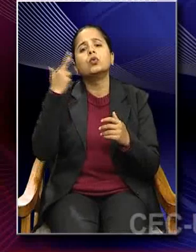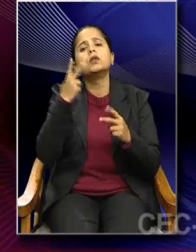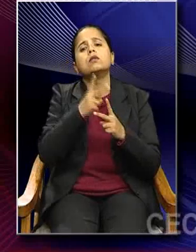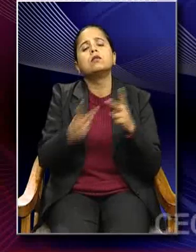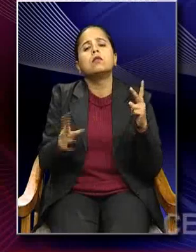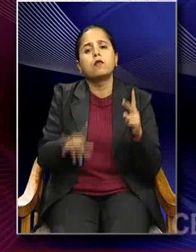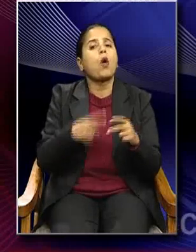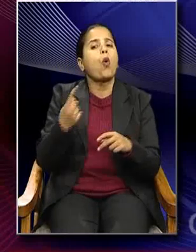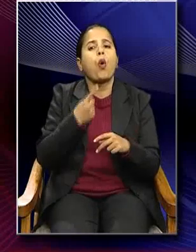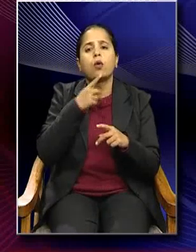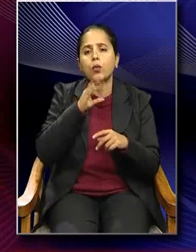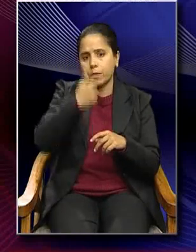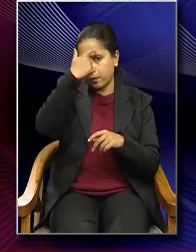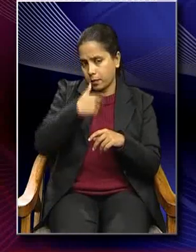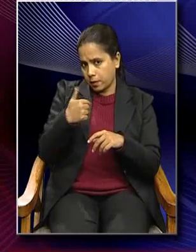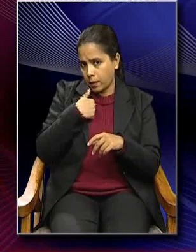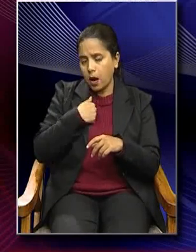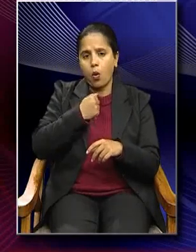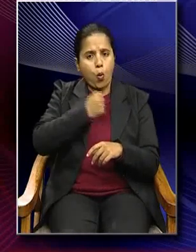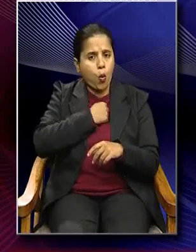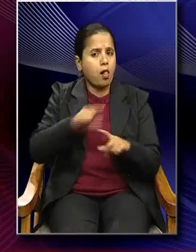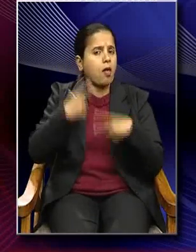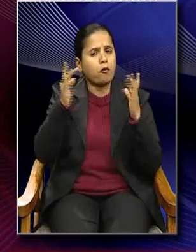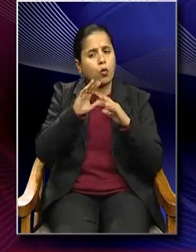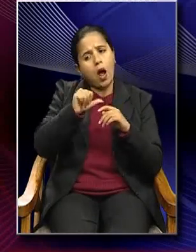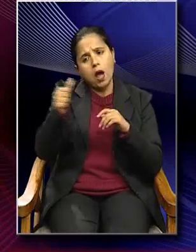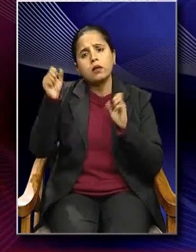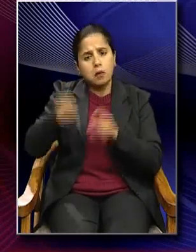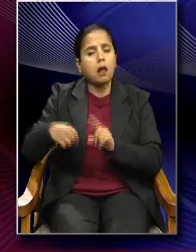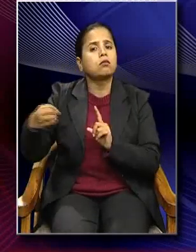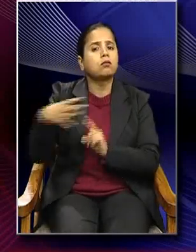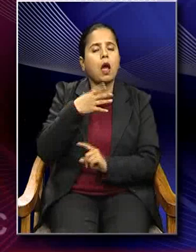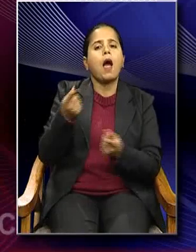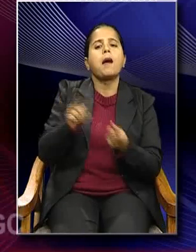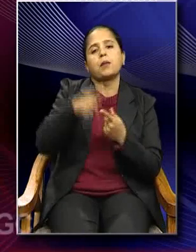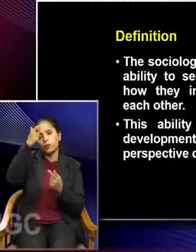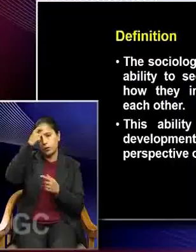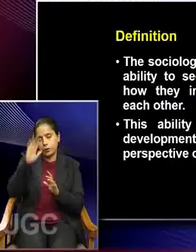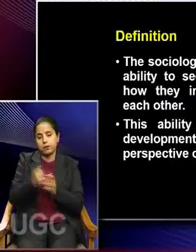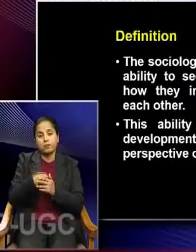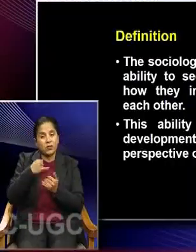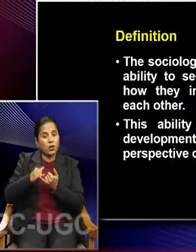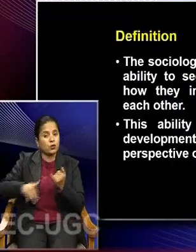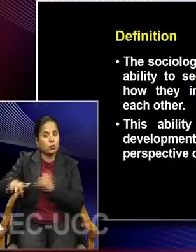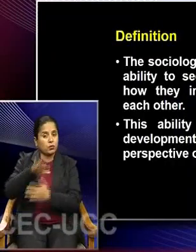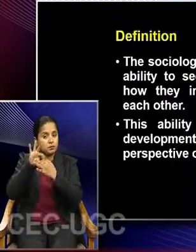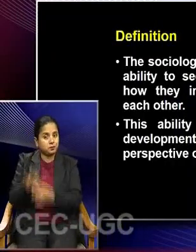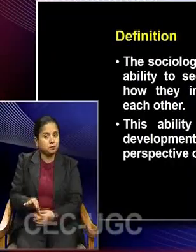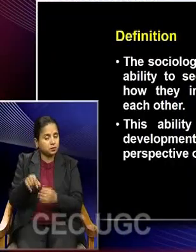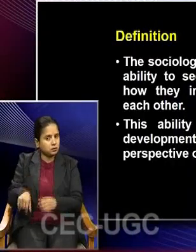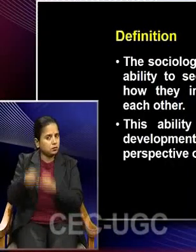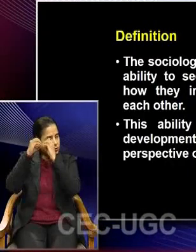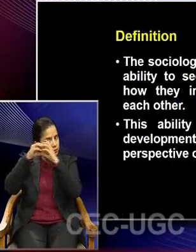not only individual's own life. So the sociological imagination can